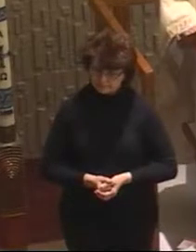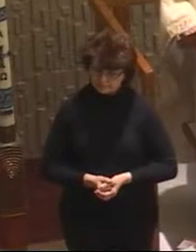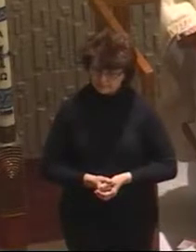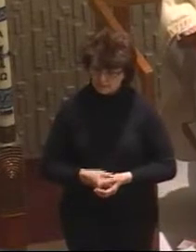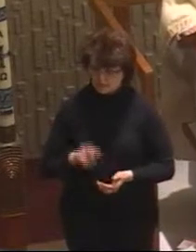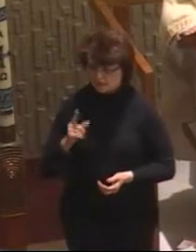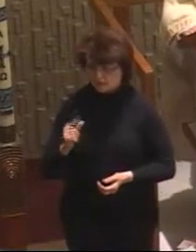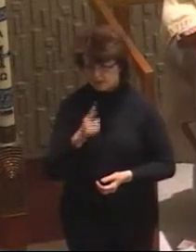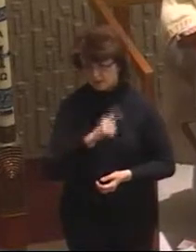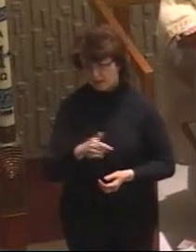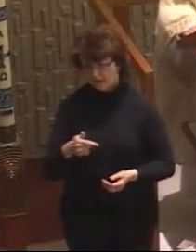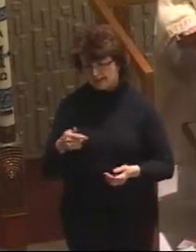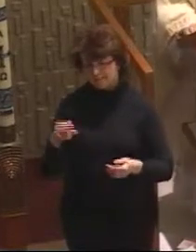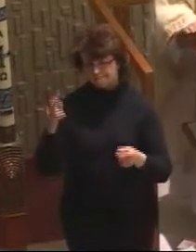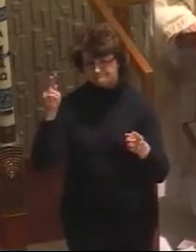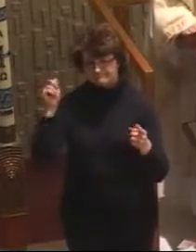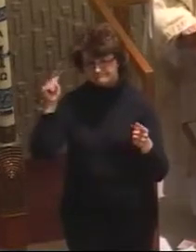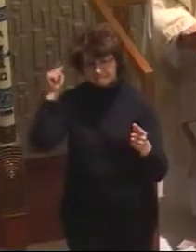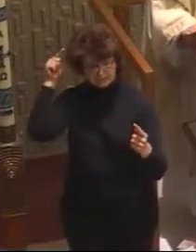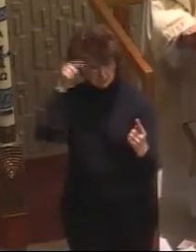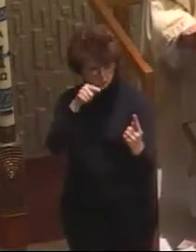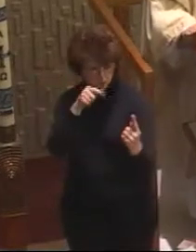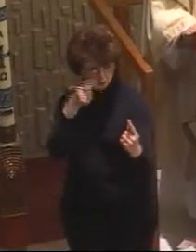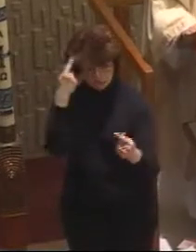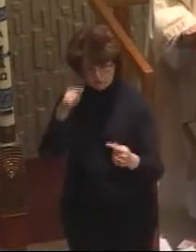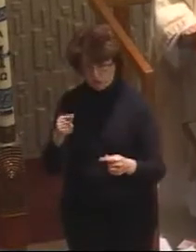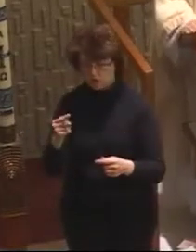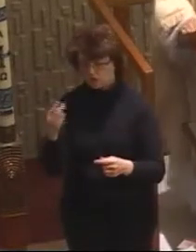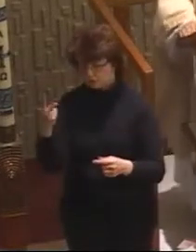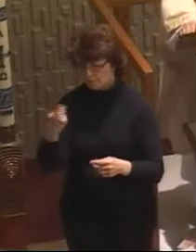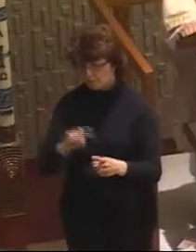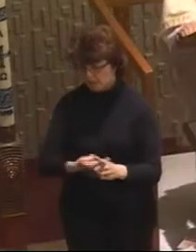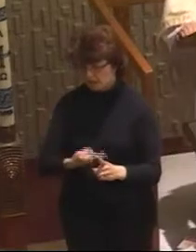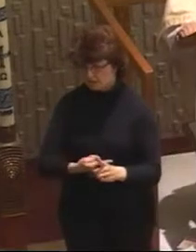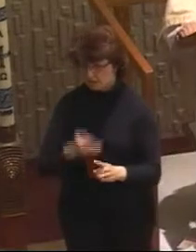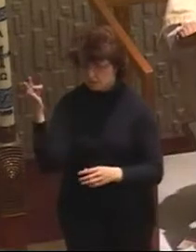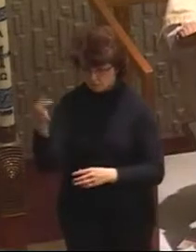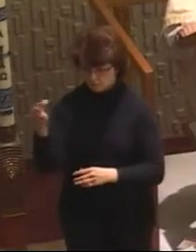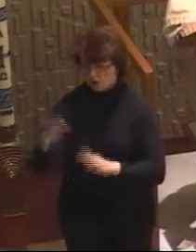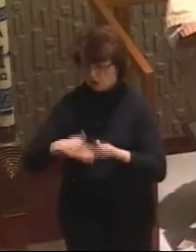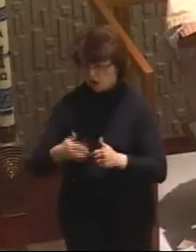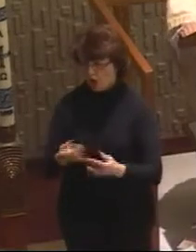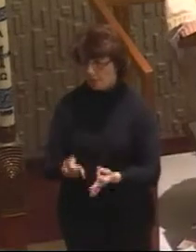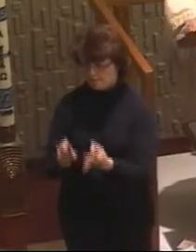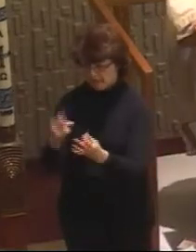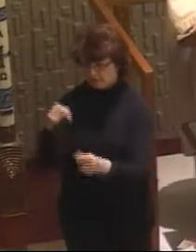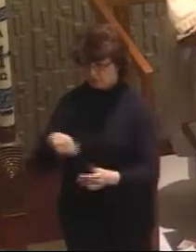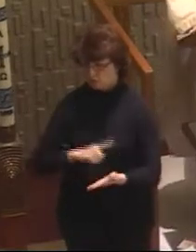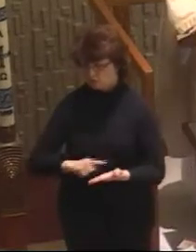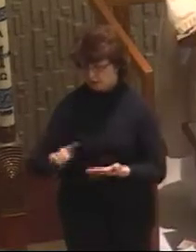It has been my intention for a couple months to preach at all the masses this weekend.